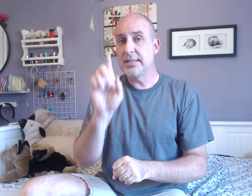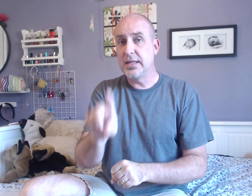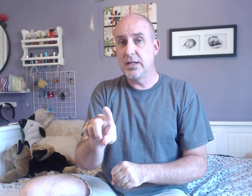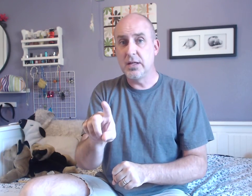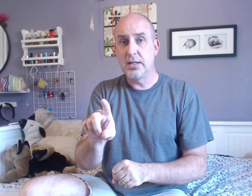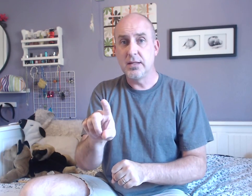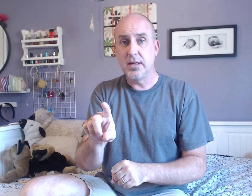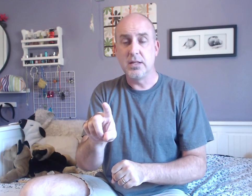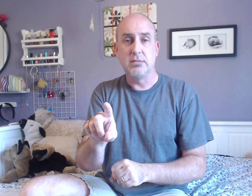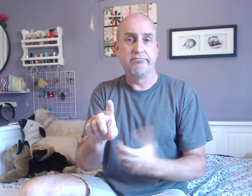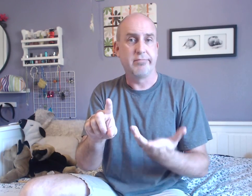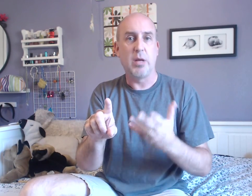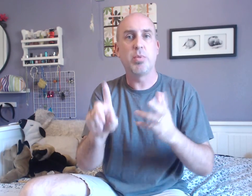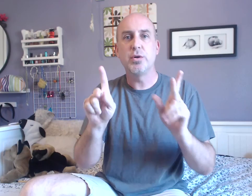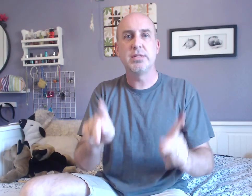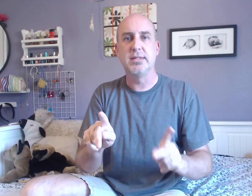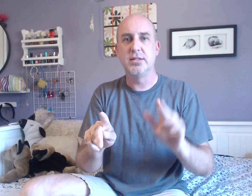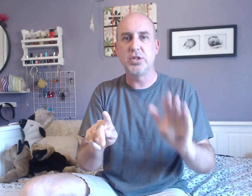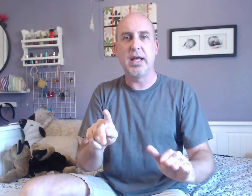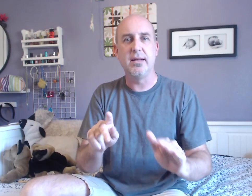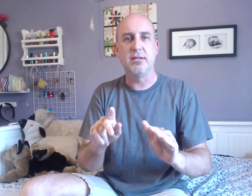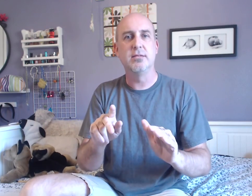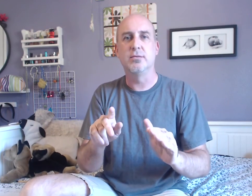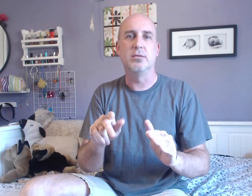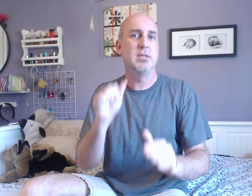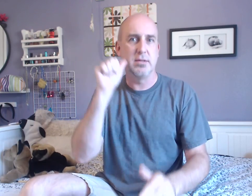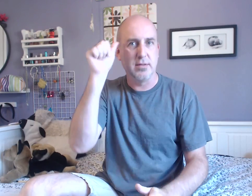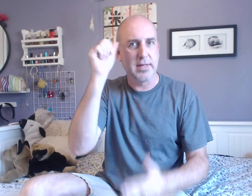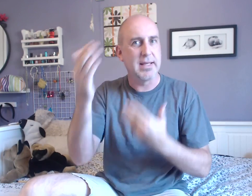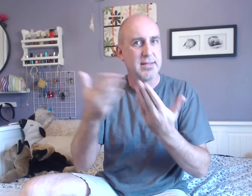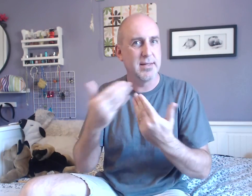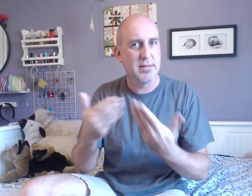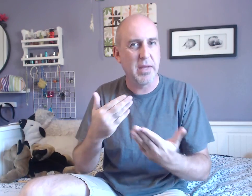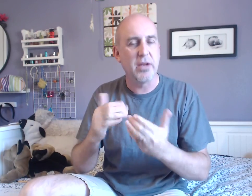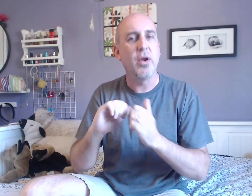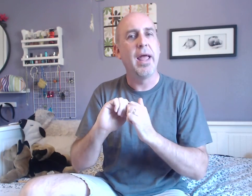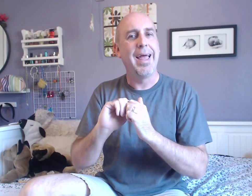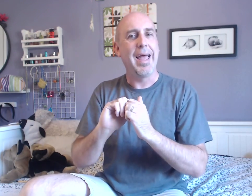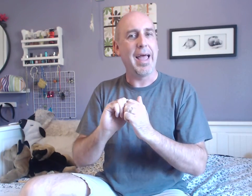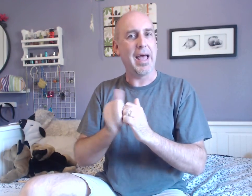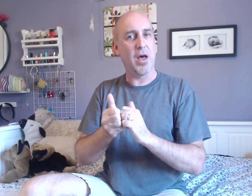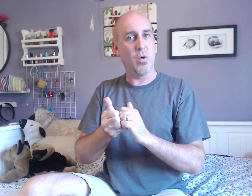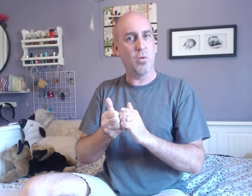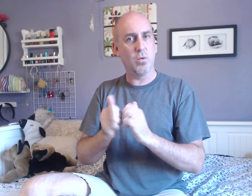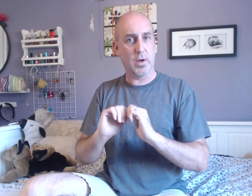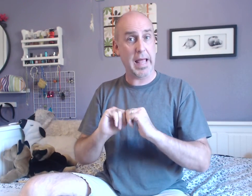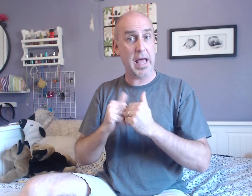asking a person, a child or an adult, I guess it doesn't matter, how